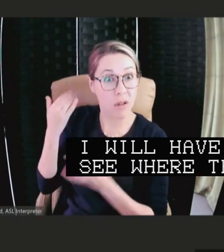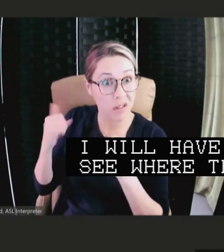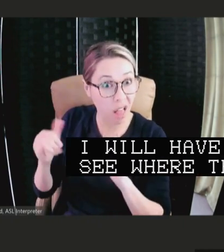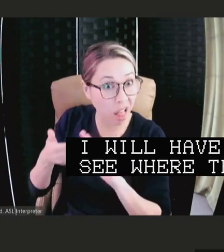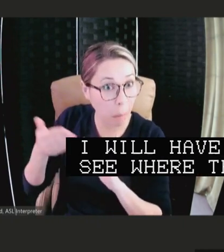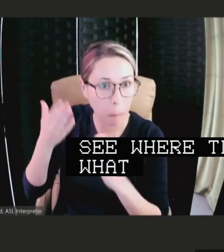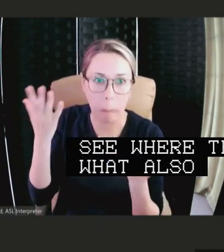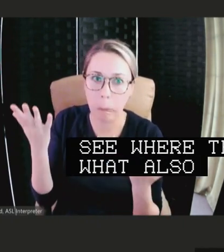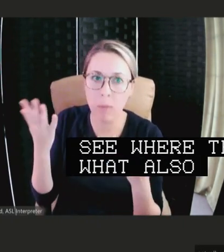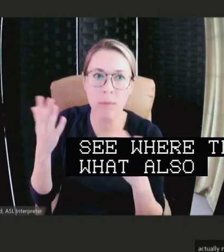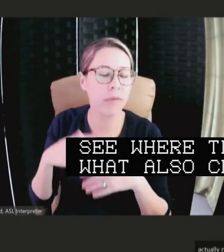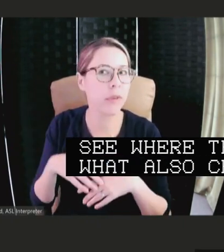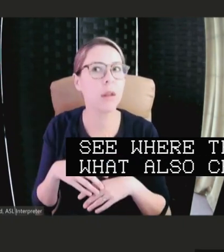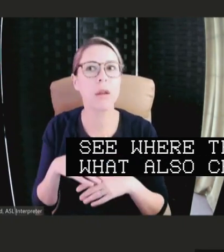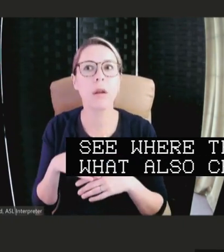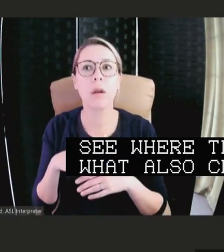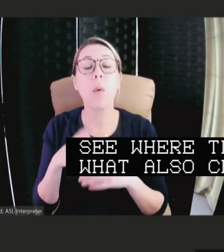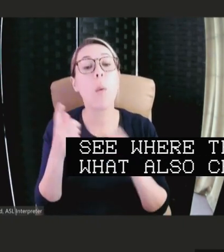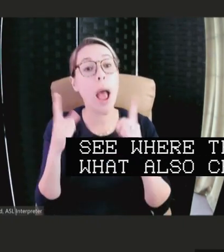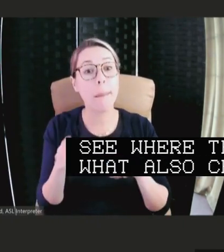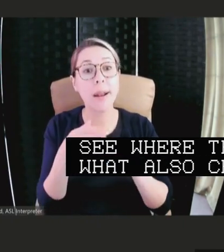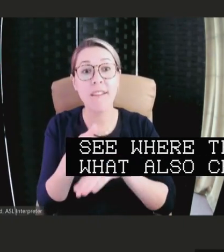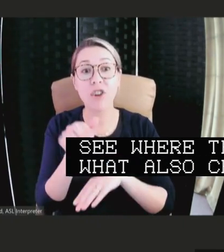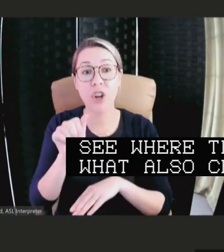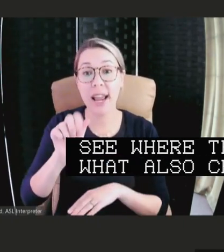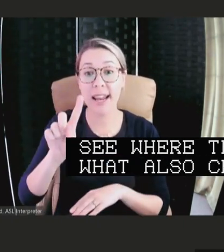ADA versus